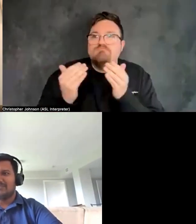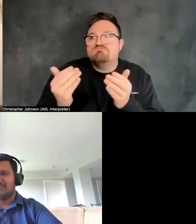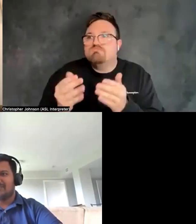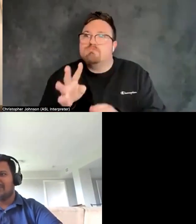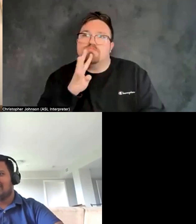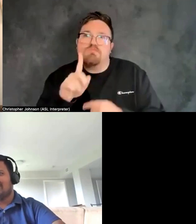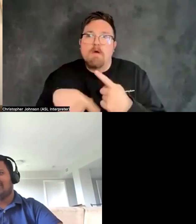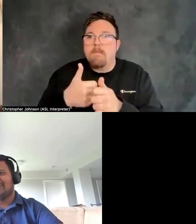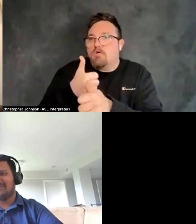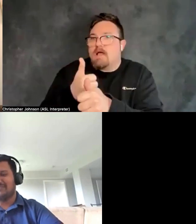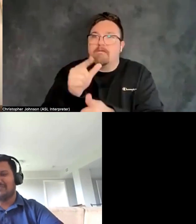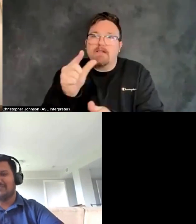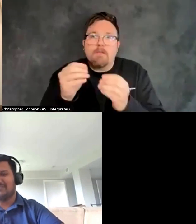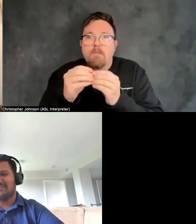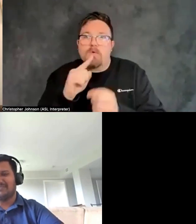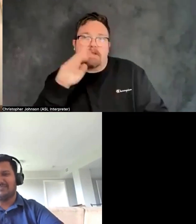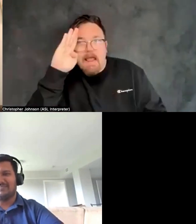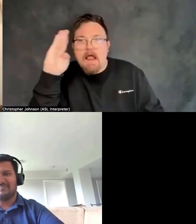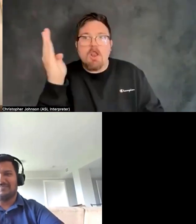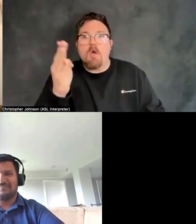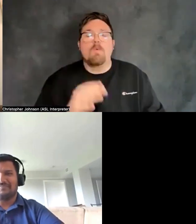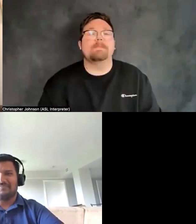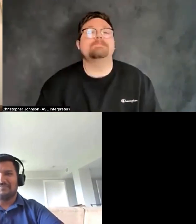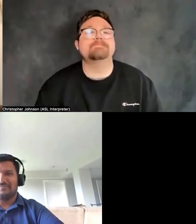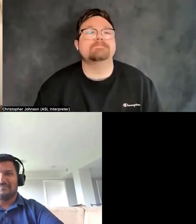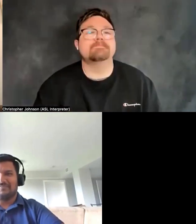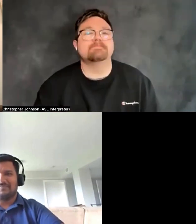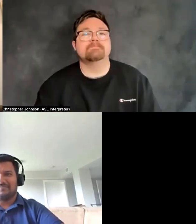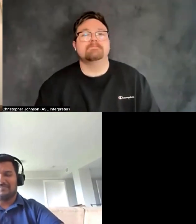bit more and say hi to the audience. Why don't we start with you, Hamish?